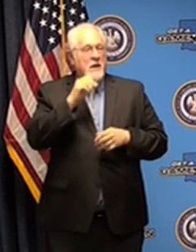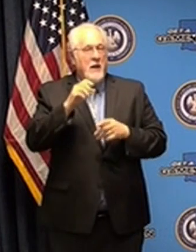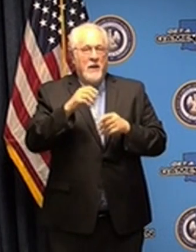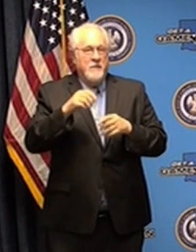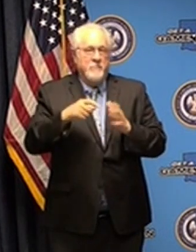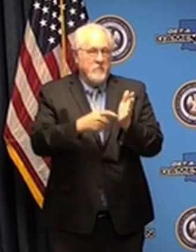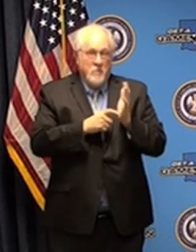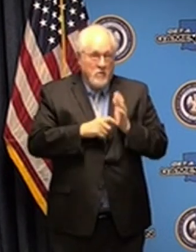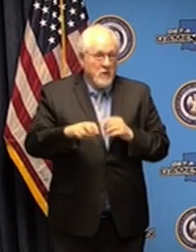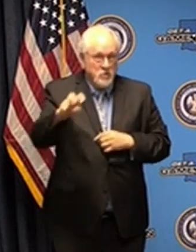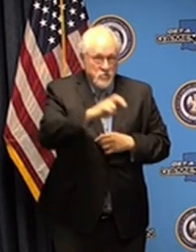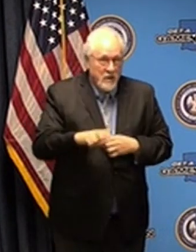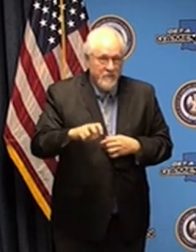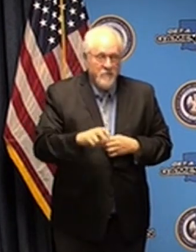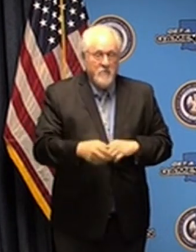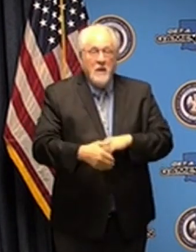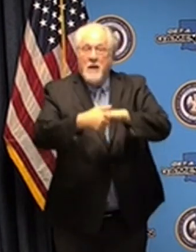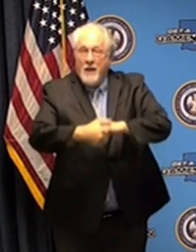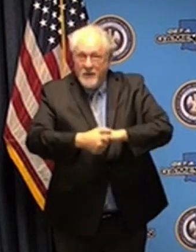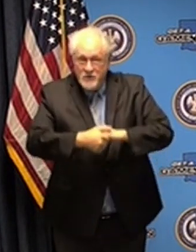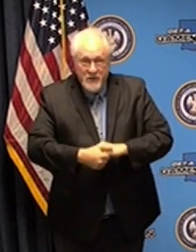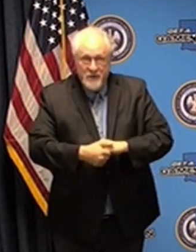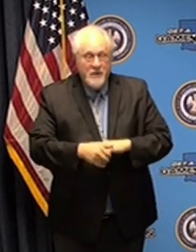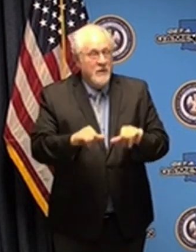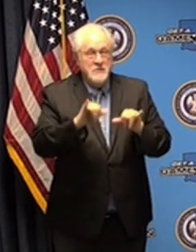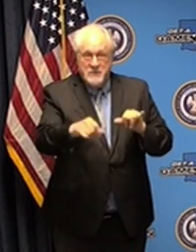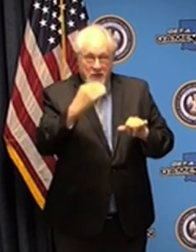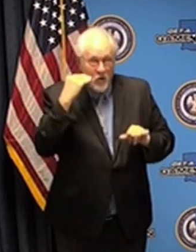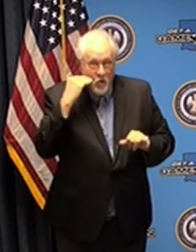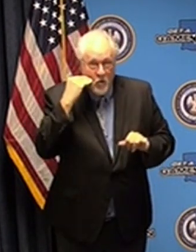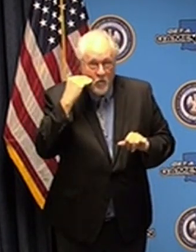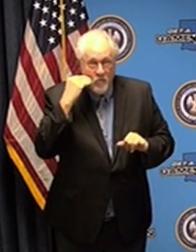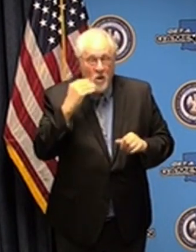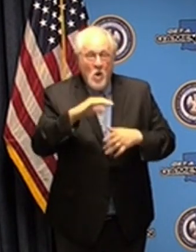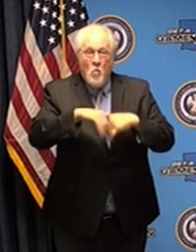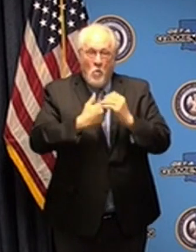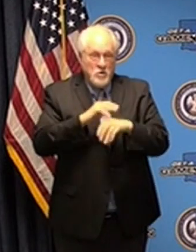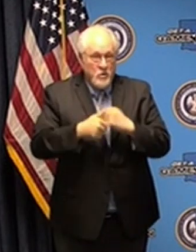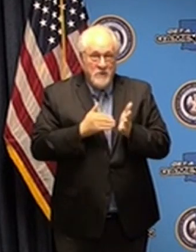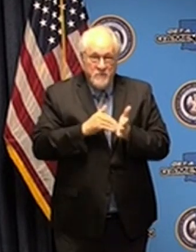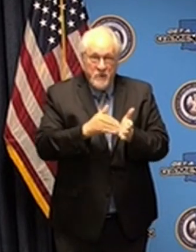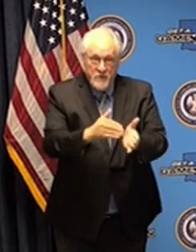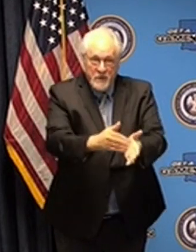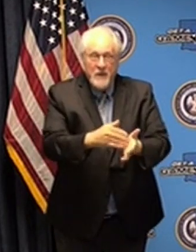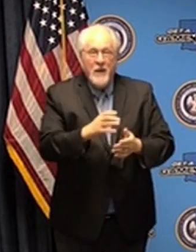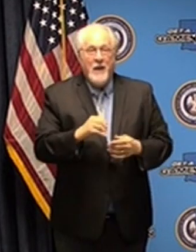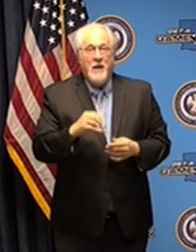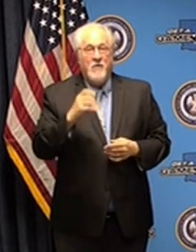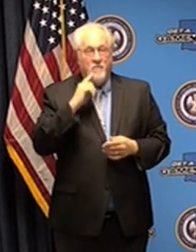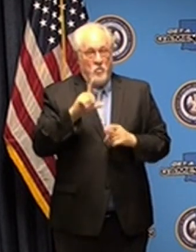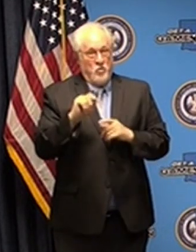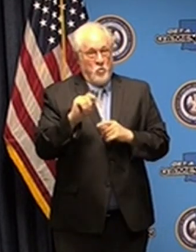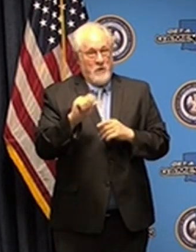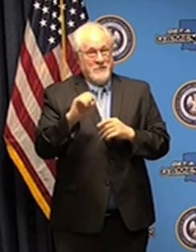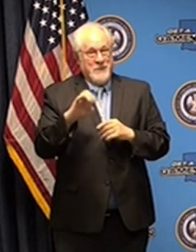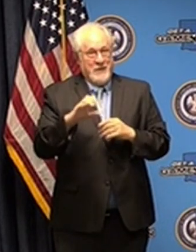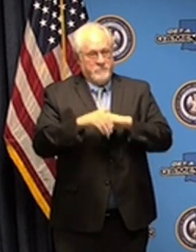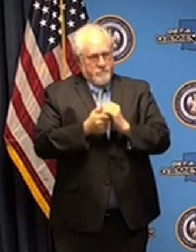non-essential travel. Avoid handshaking. Stay home if you are sick. Wash your hands frequently and for at least 20